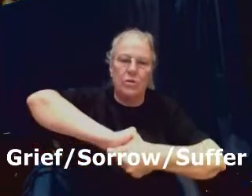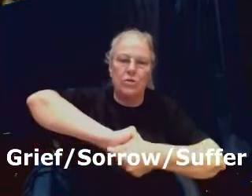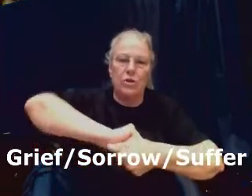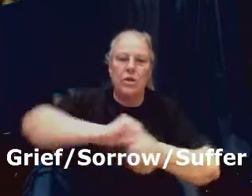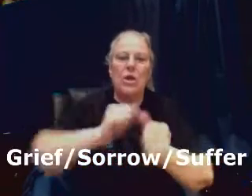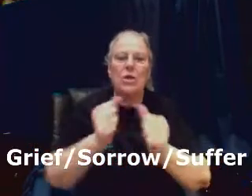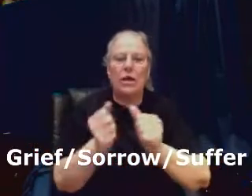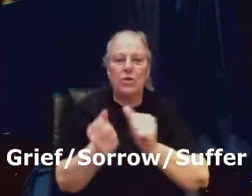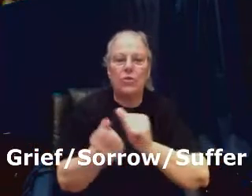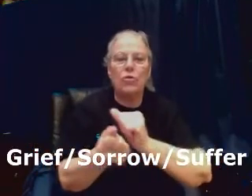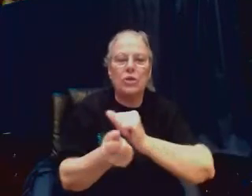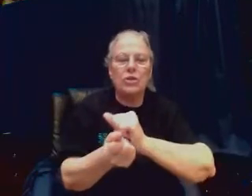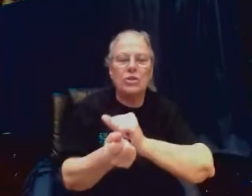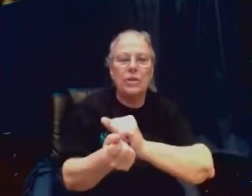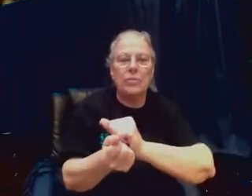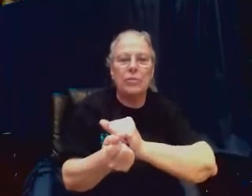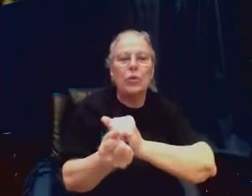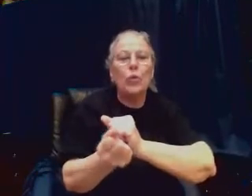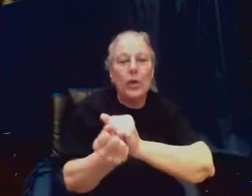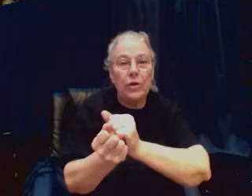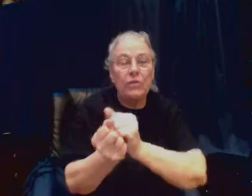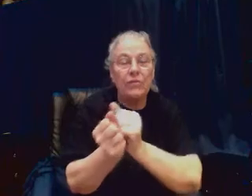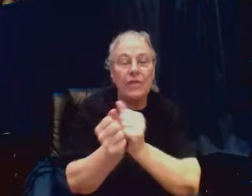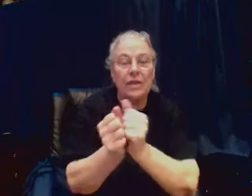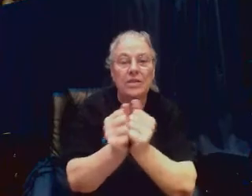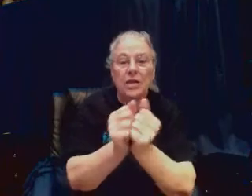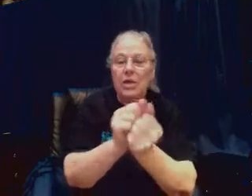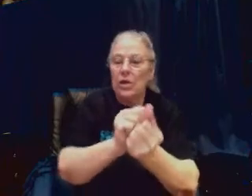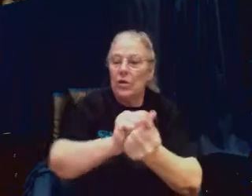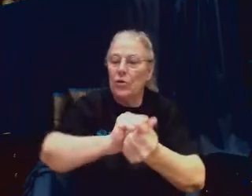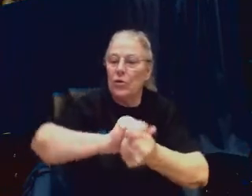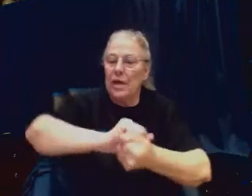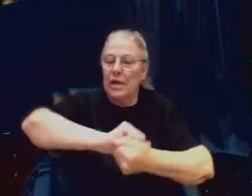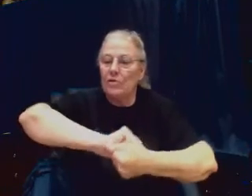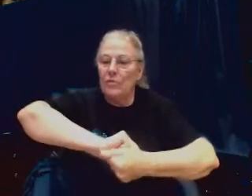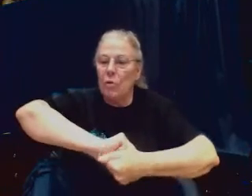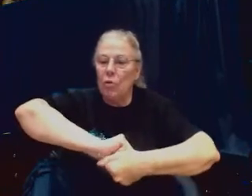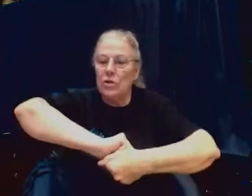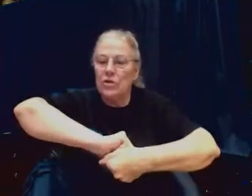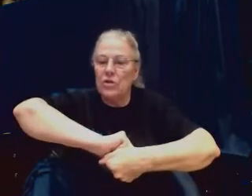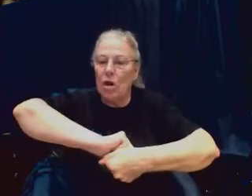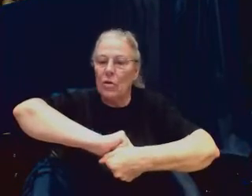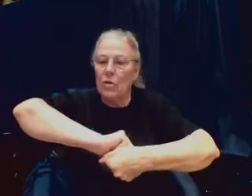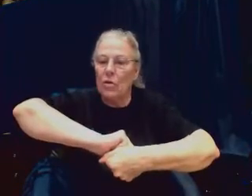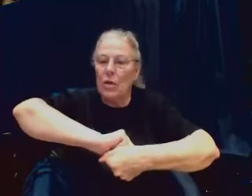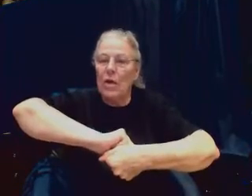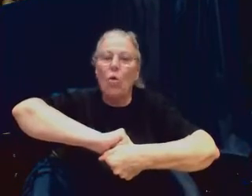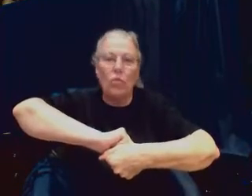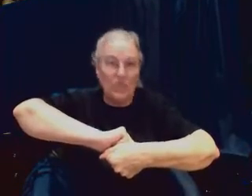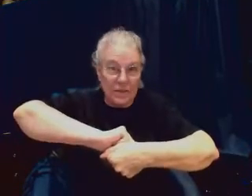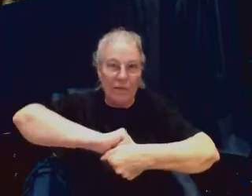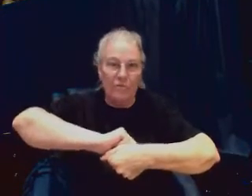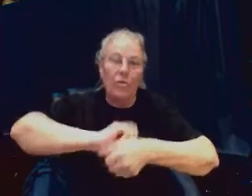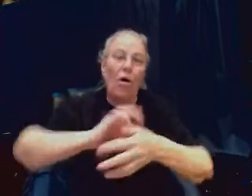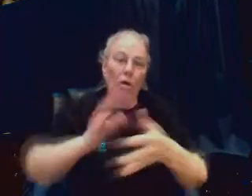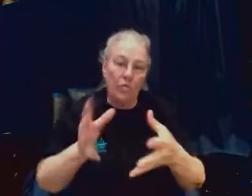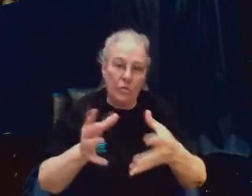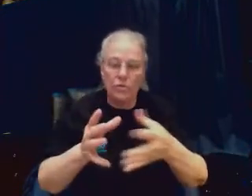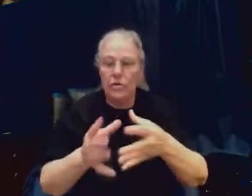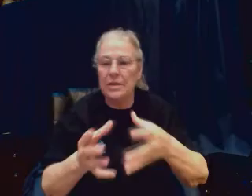motion, like you're crushing something between your fists. Grief or sorrow or suffer, all of those are